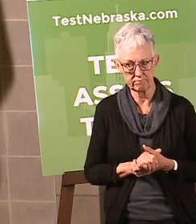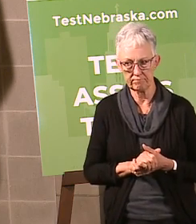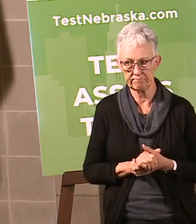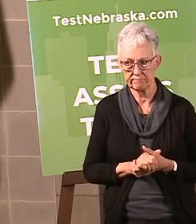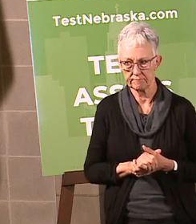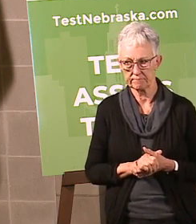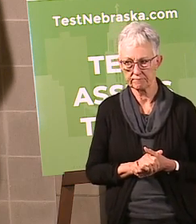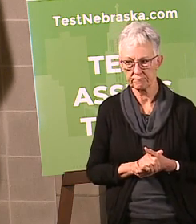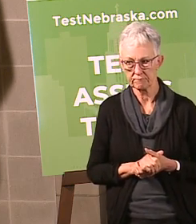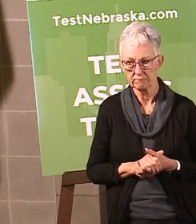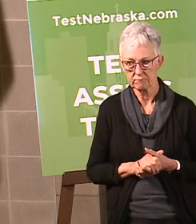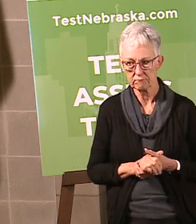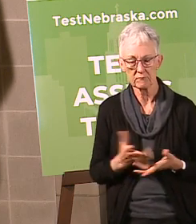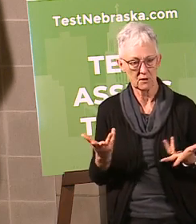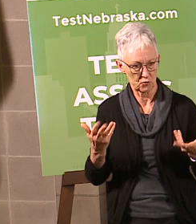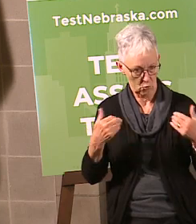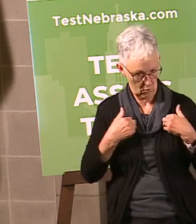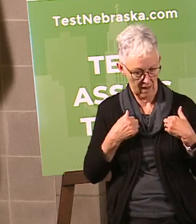a medicine or